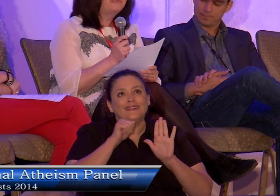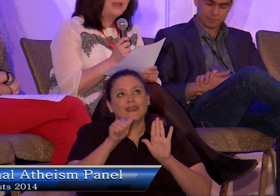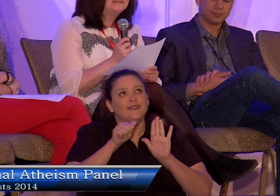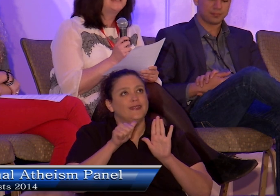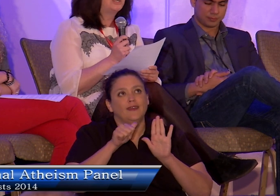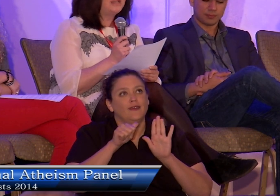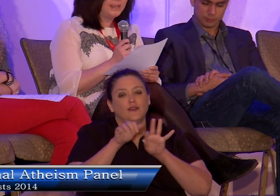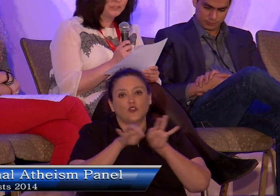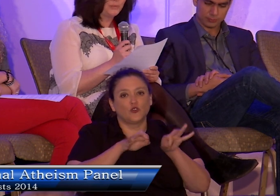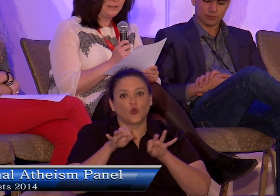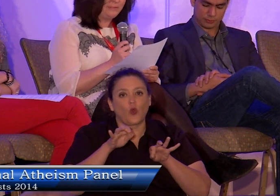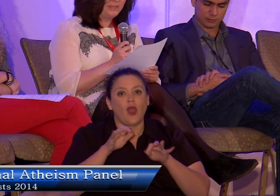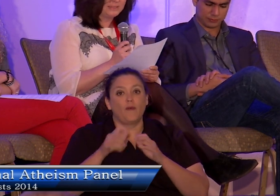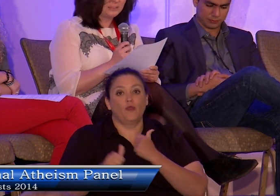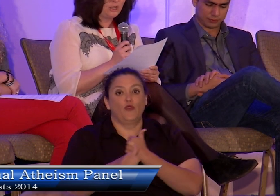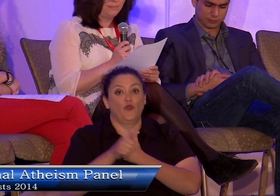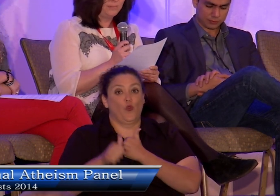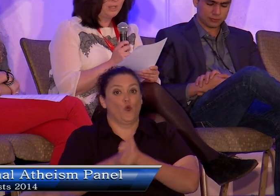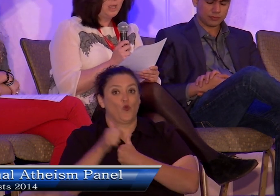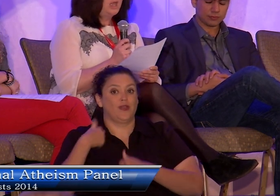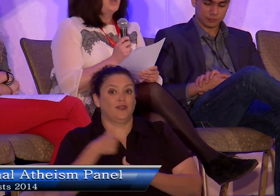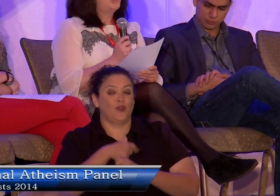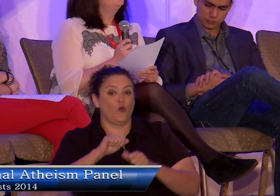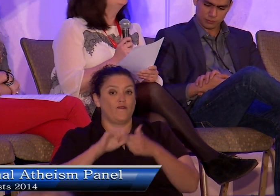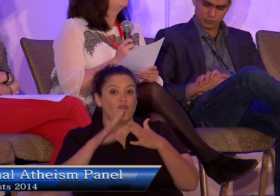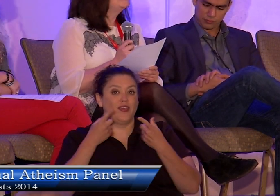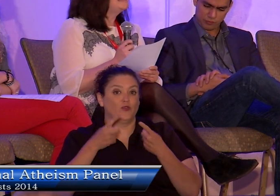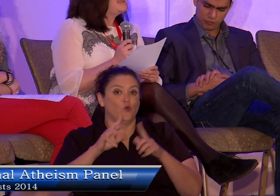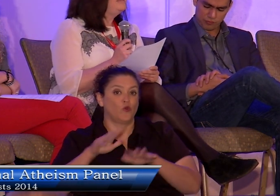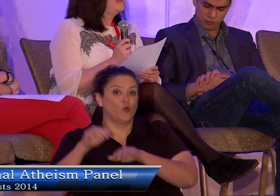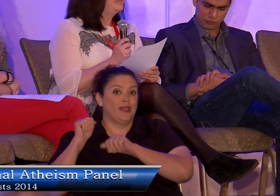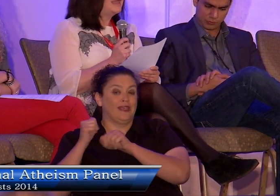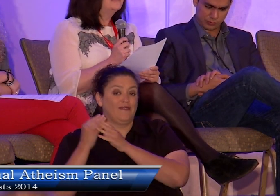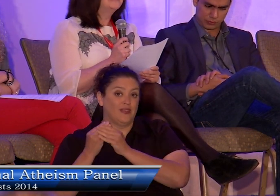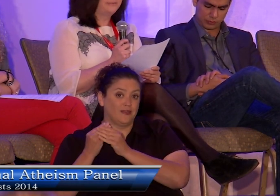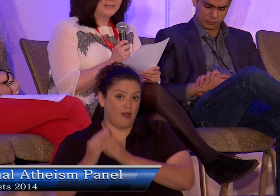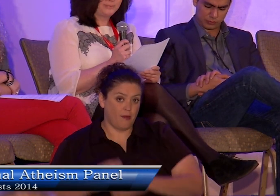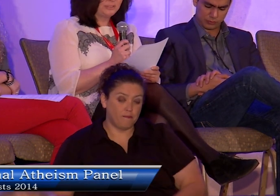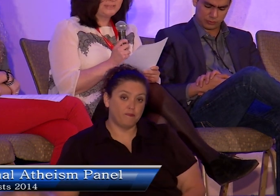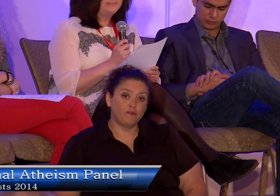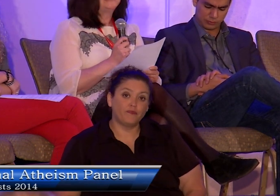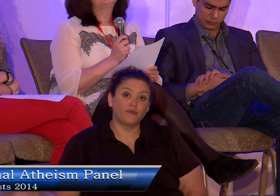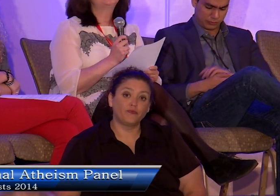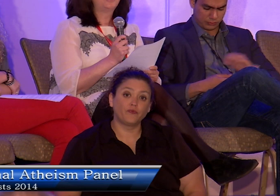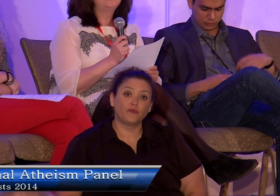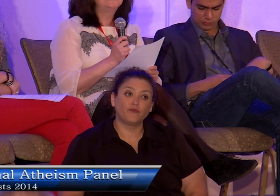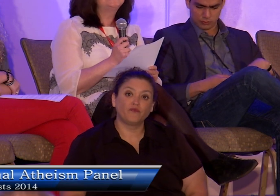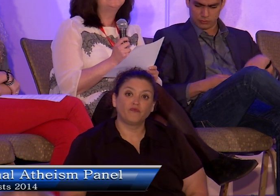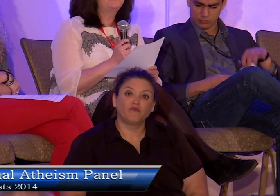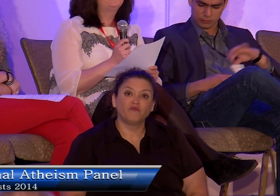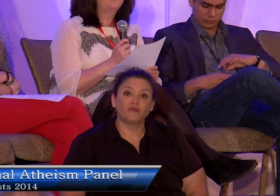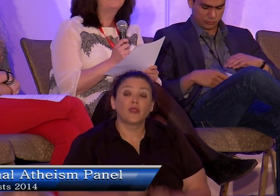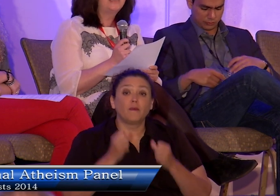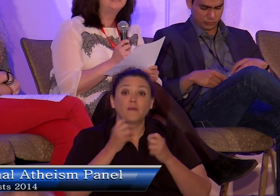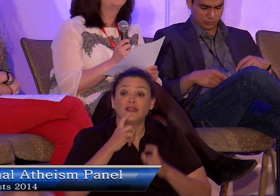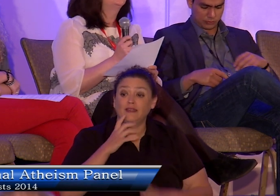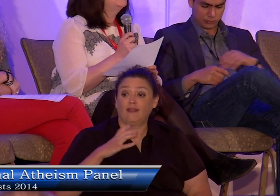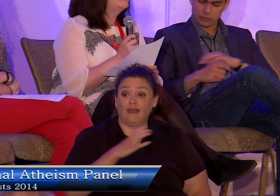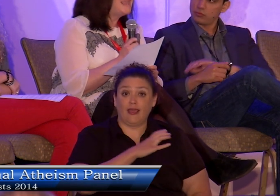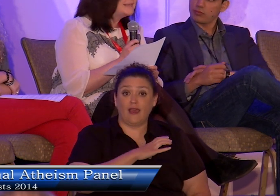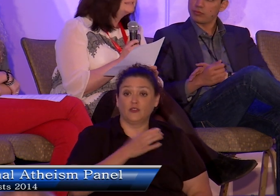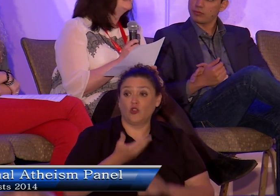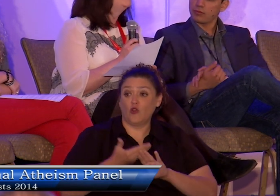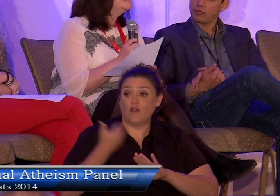and the threats that are linked with leaving Islam. Others will say that the Council of Ex-Muslims is an unnecessary